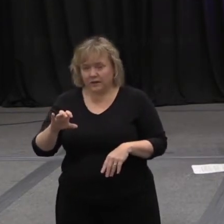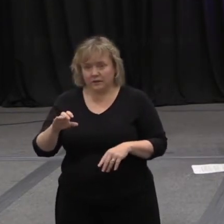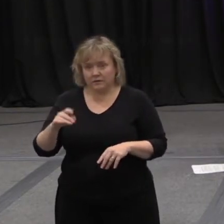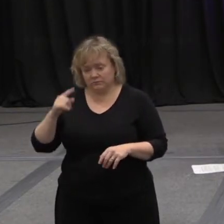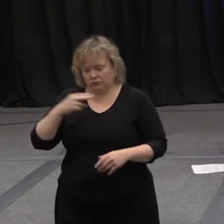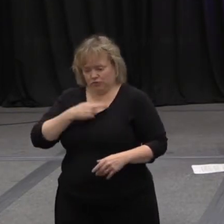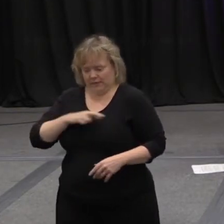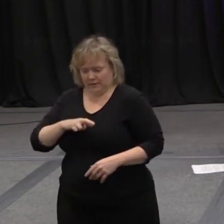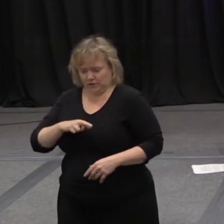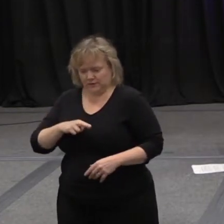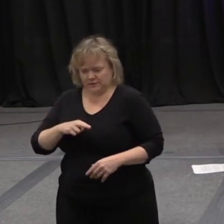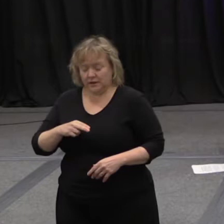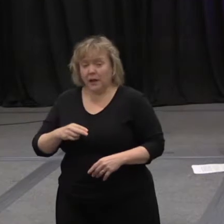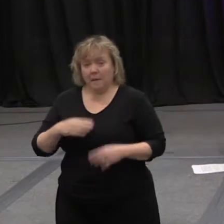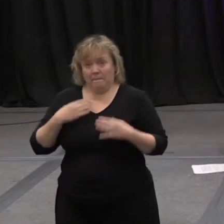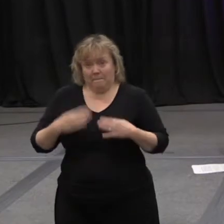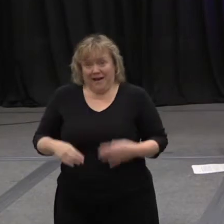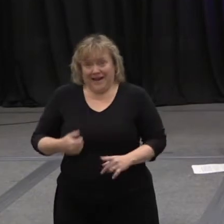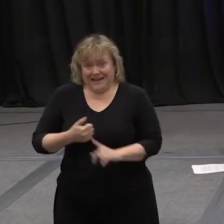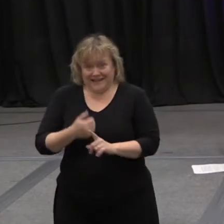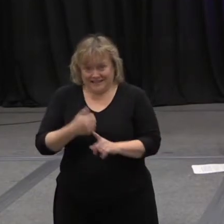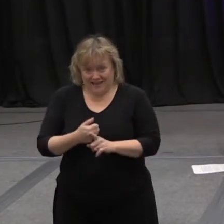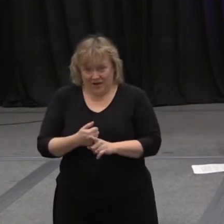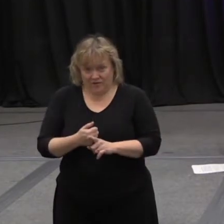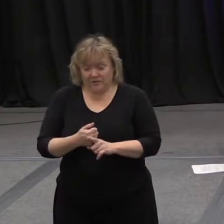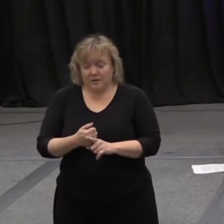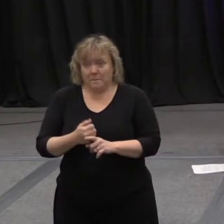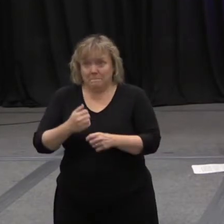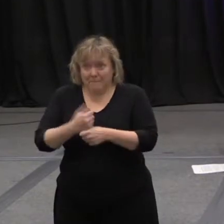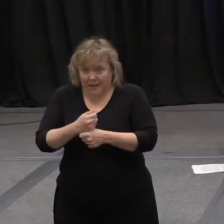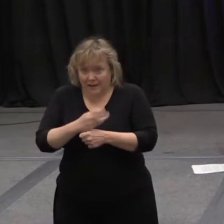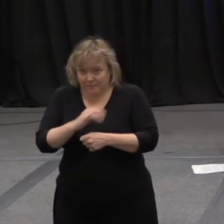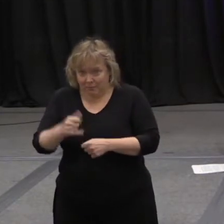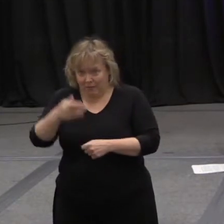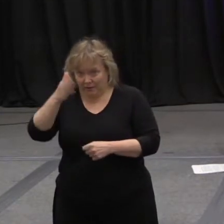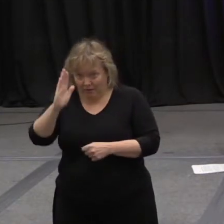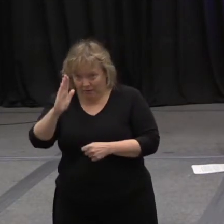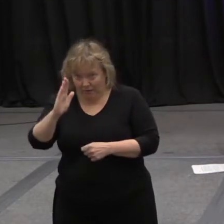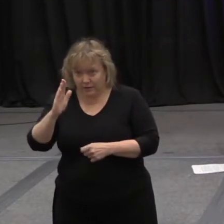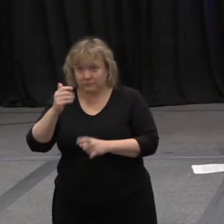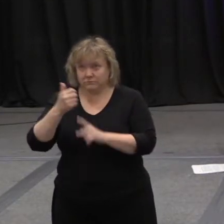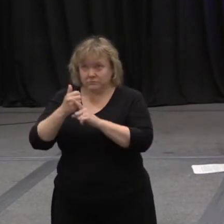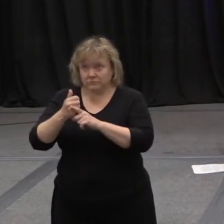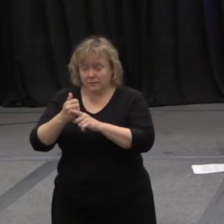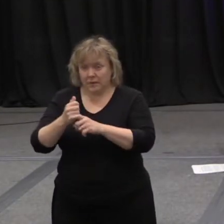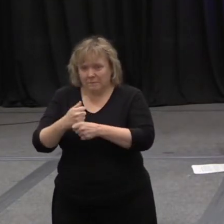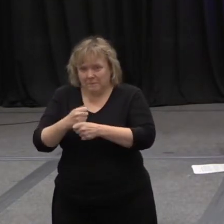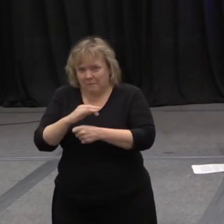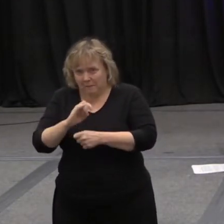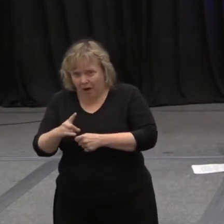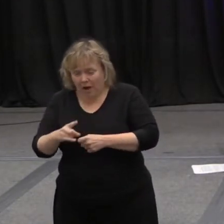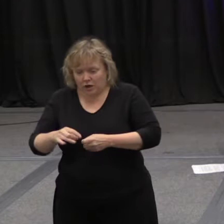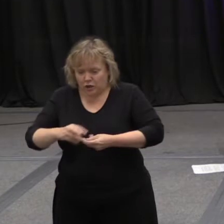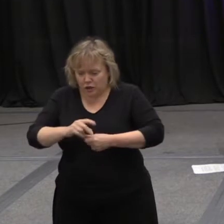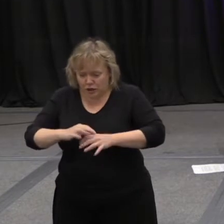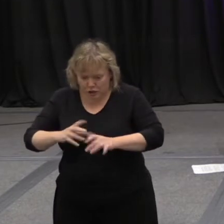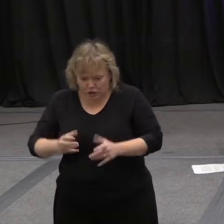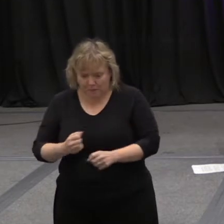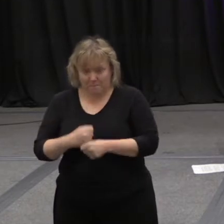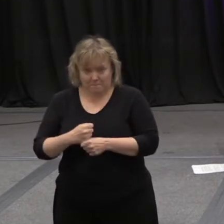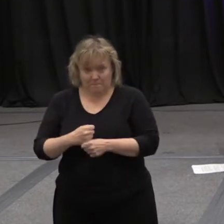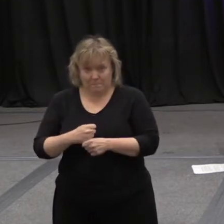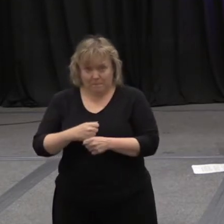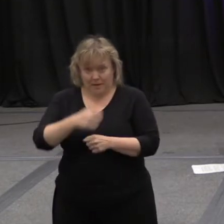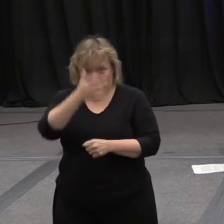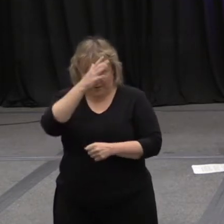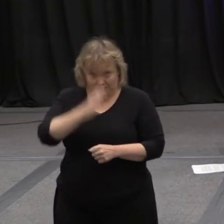the earth, and then the breath of life, the soul of life, was breathed in to us. So the body